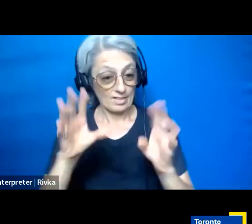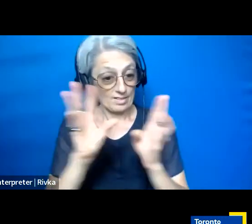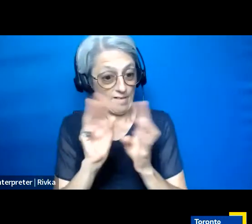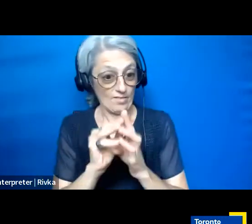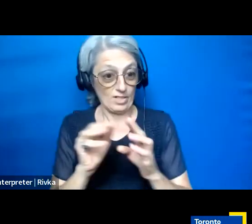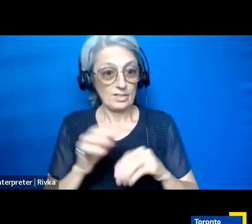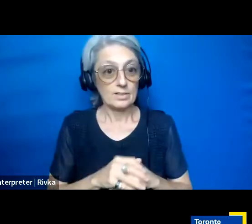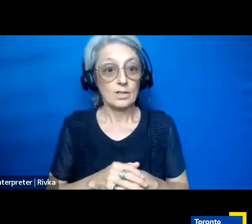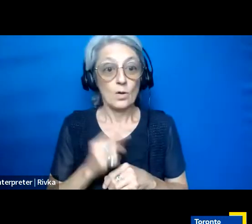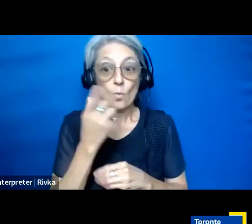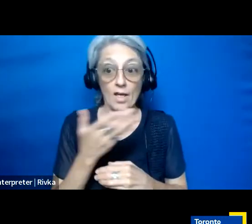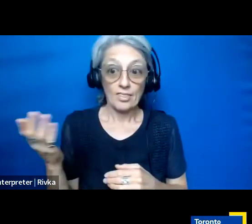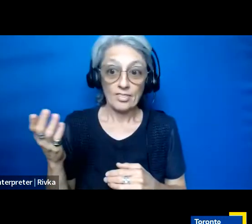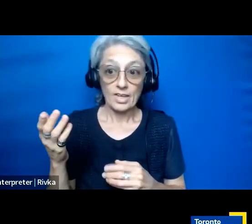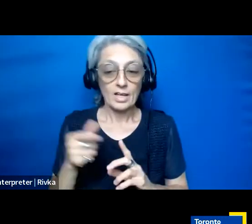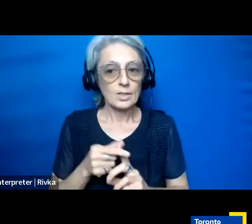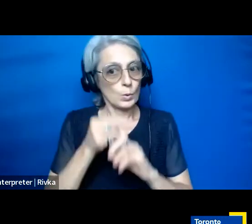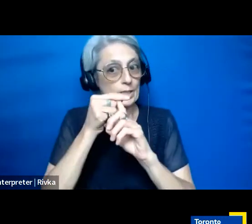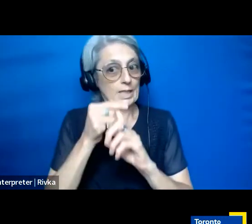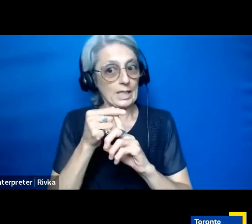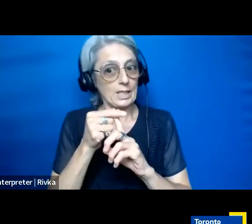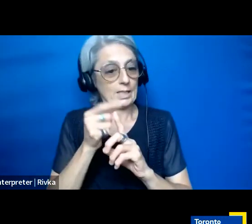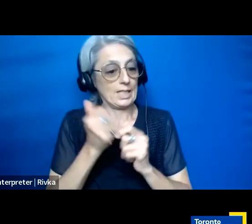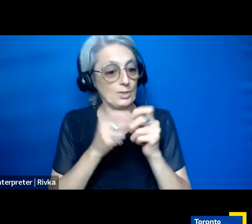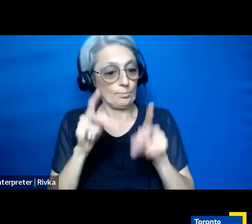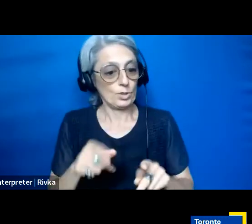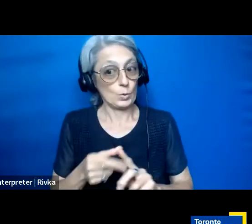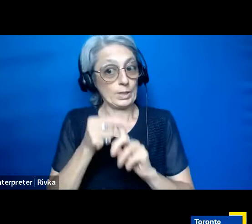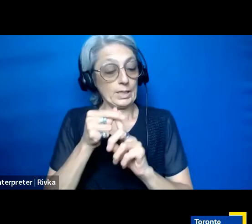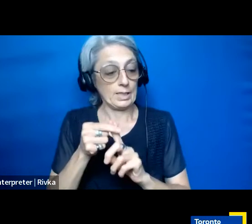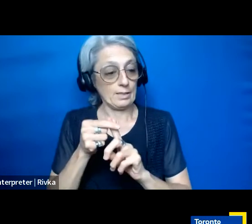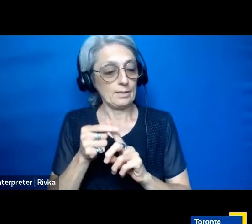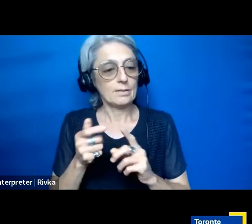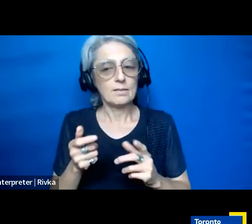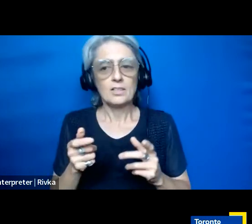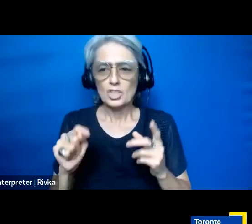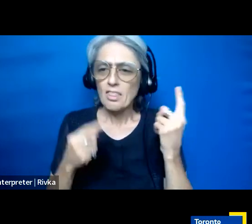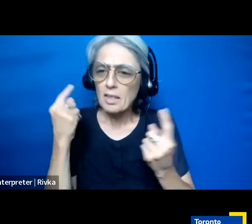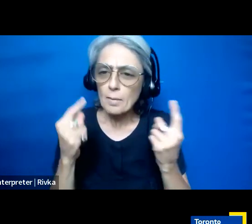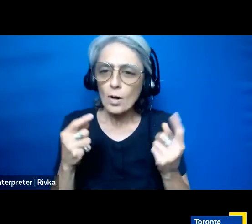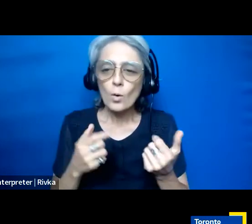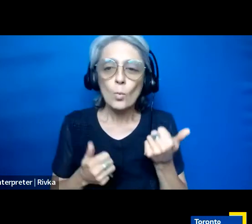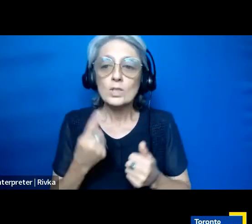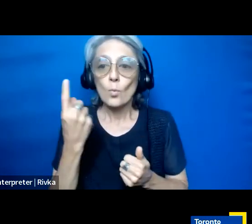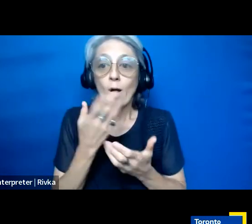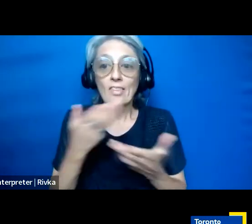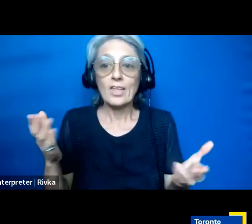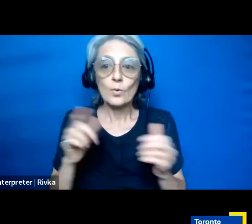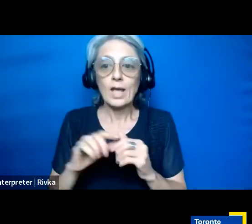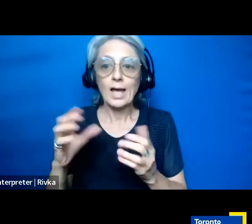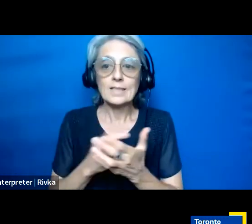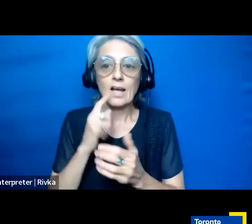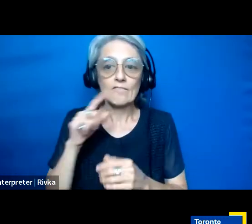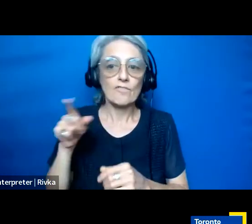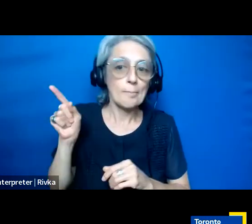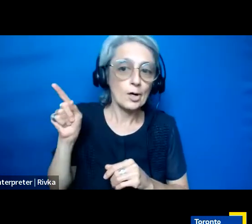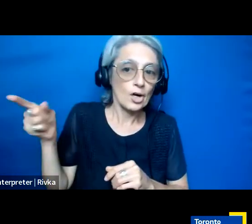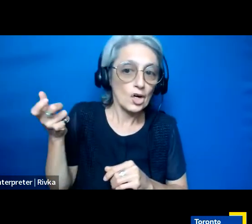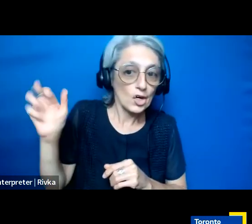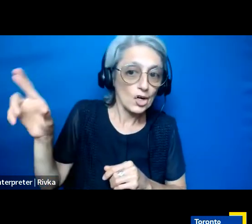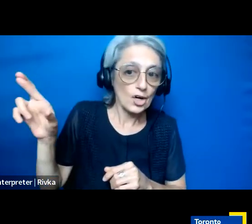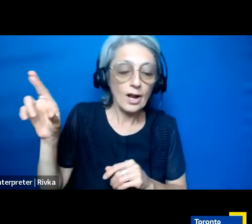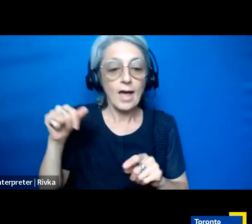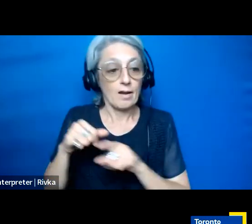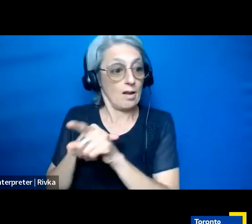one thing is unique to all of us. And we should think about that. What one thing can you take from her and everybody else when you go